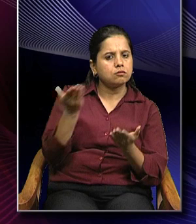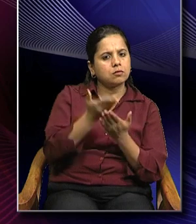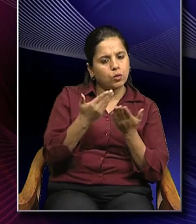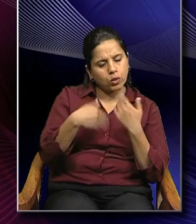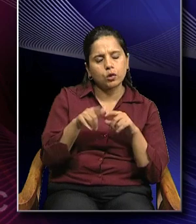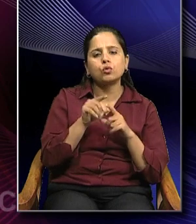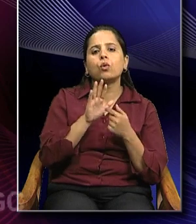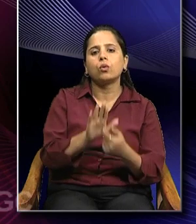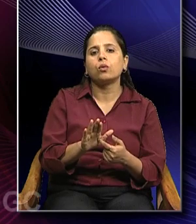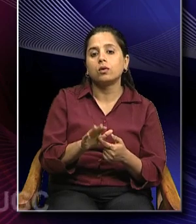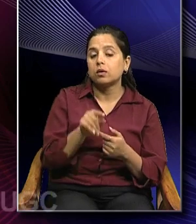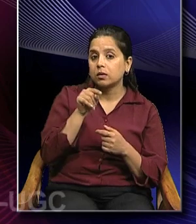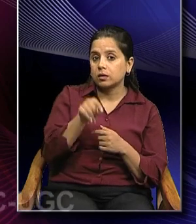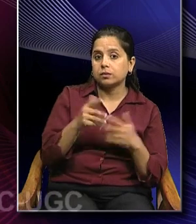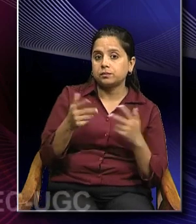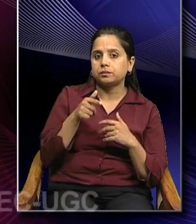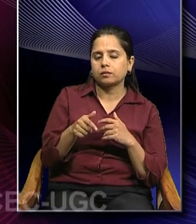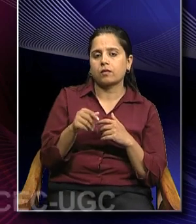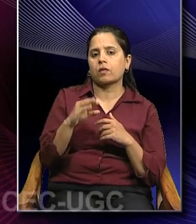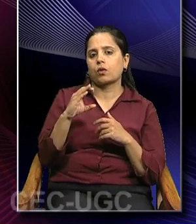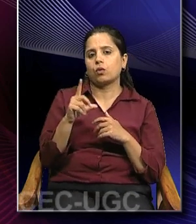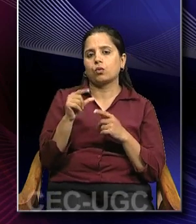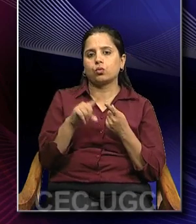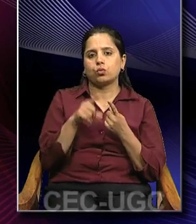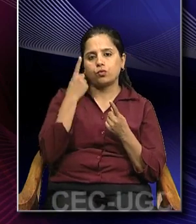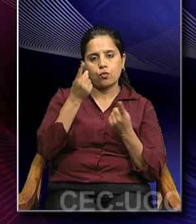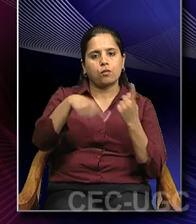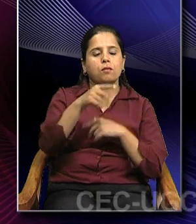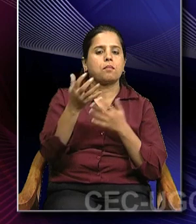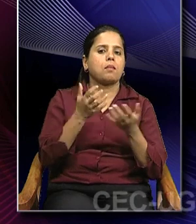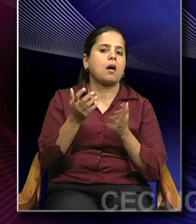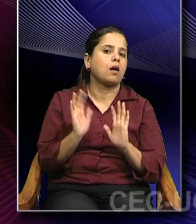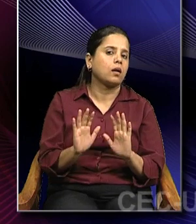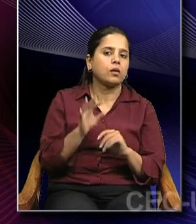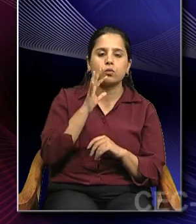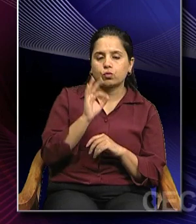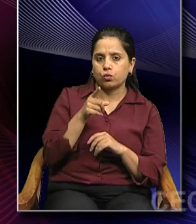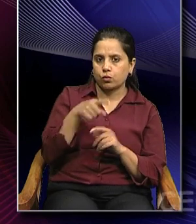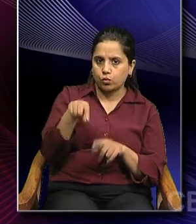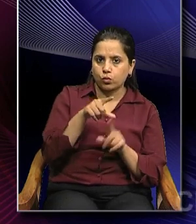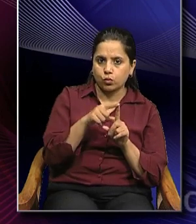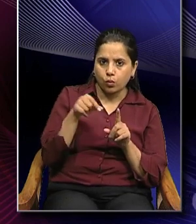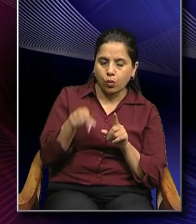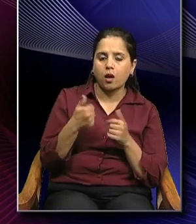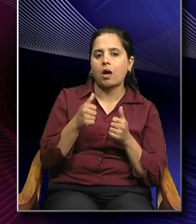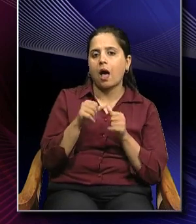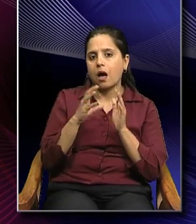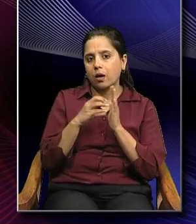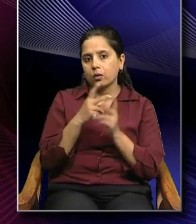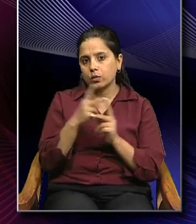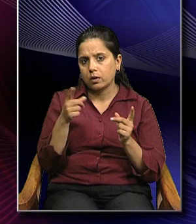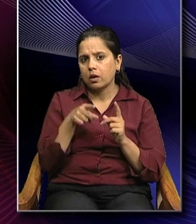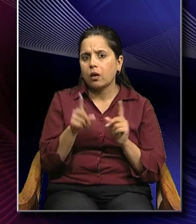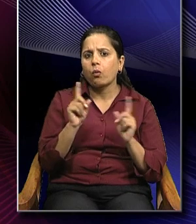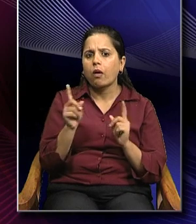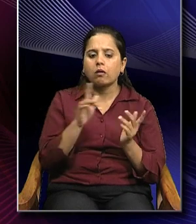you. So this is a clue for the marketers when it comes to positioning their advertisement, where to place